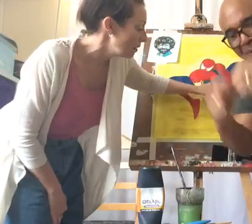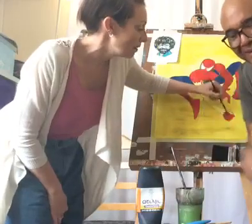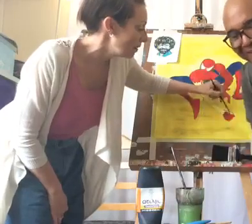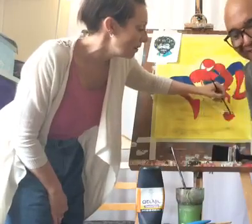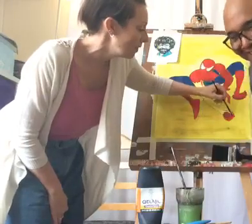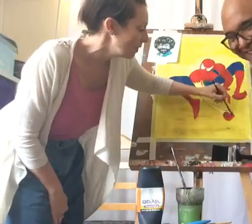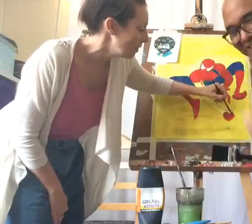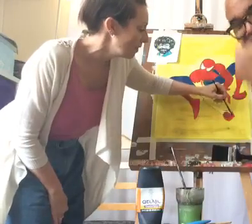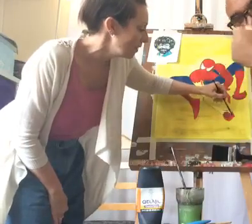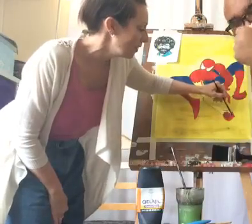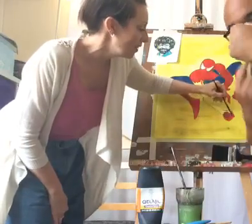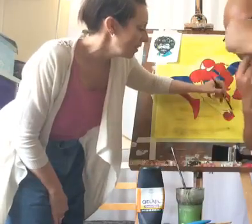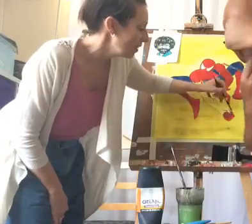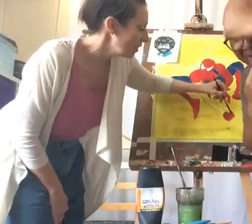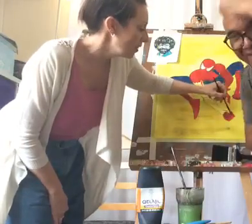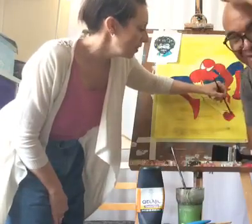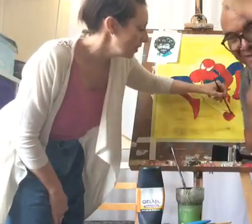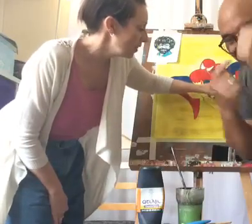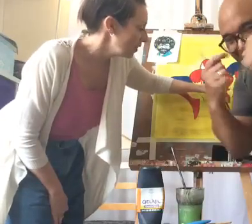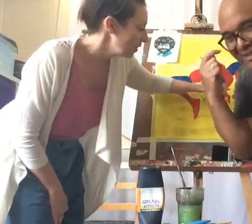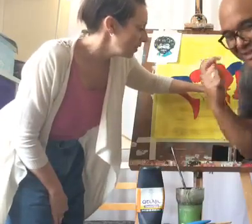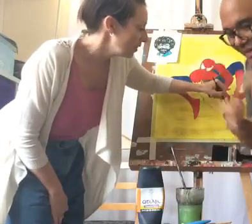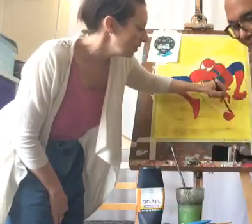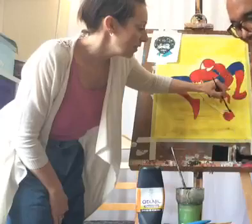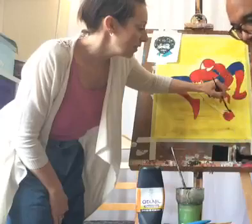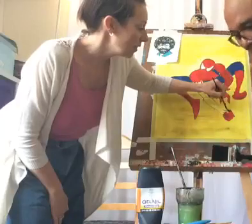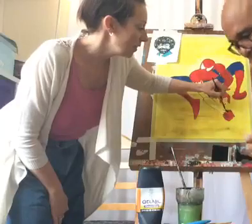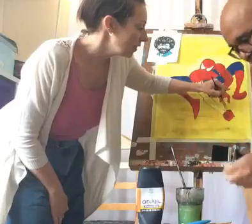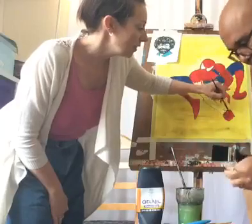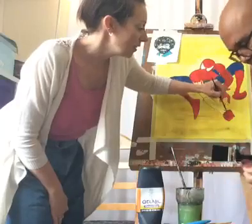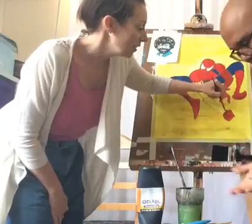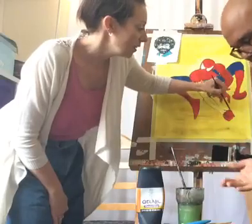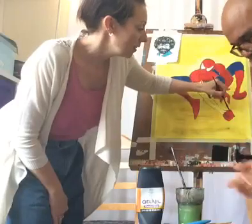Web. So it's on his pattern on his face. It's like that.